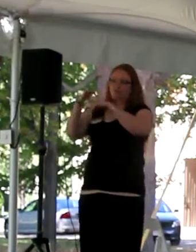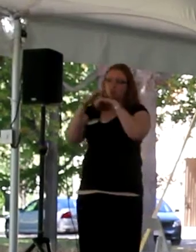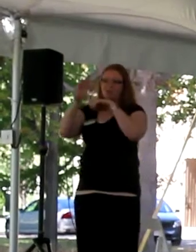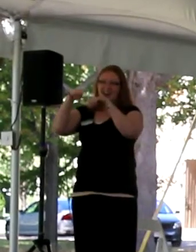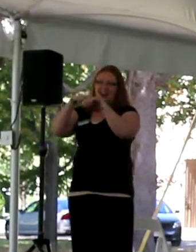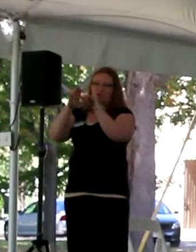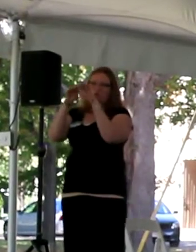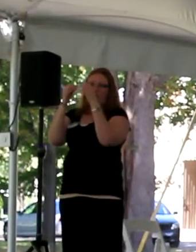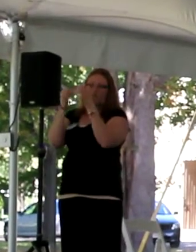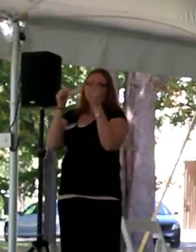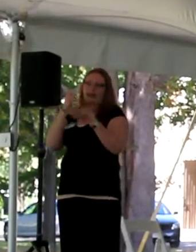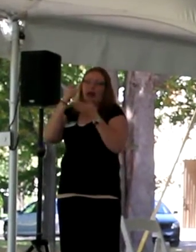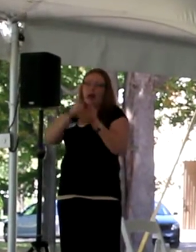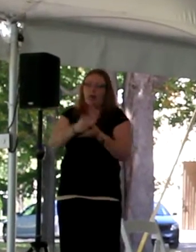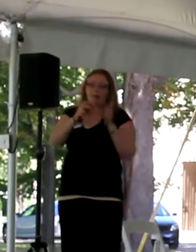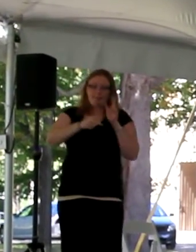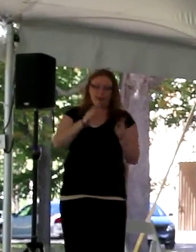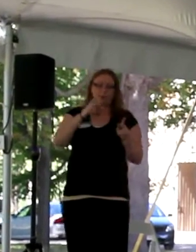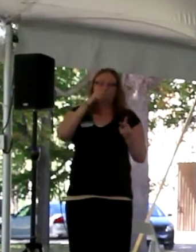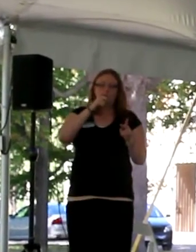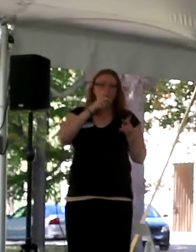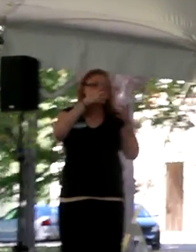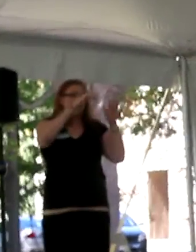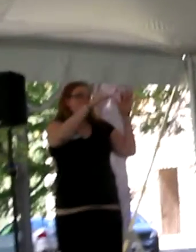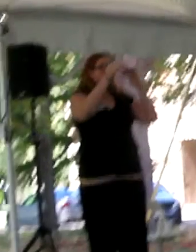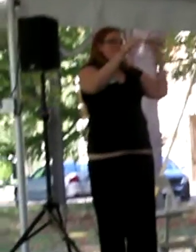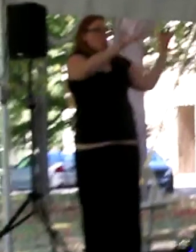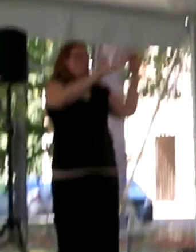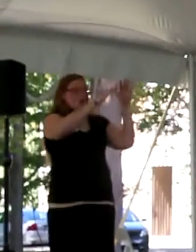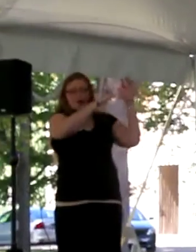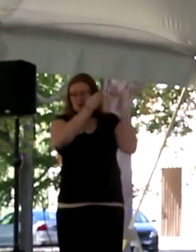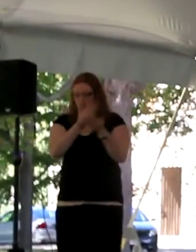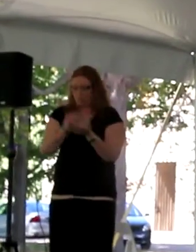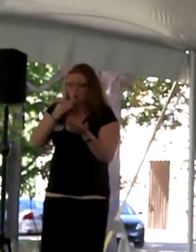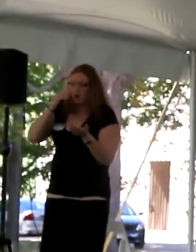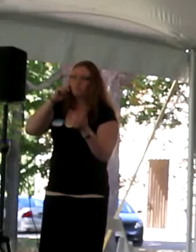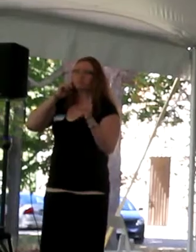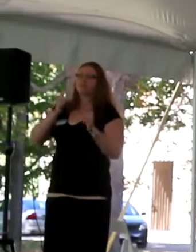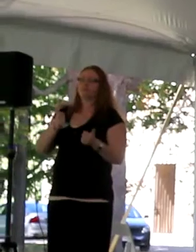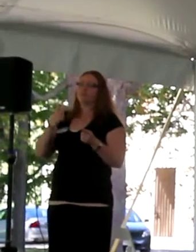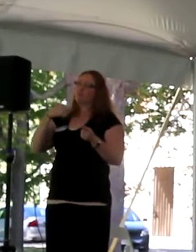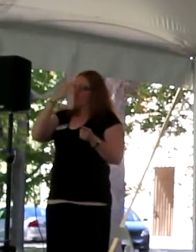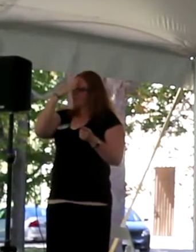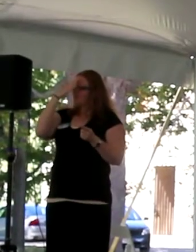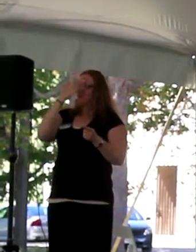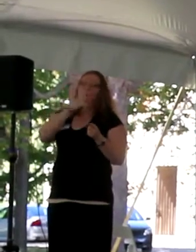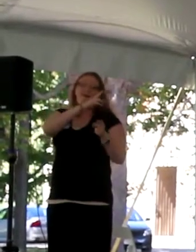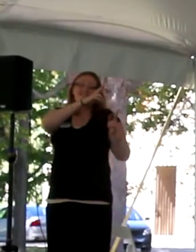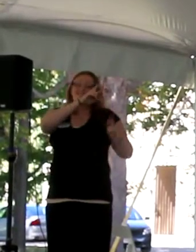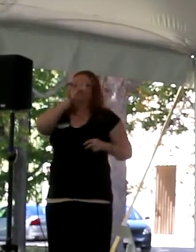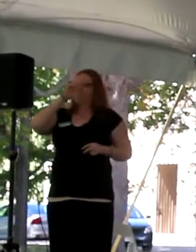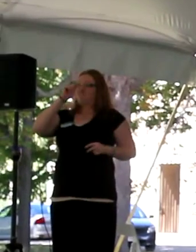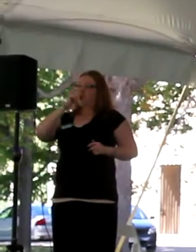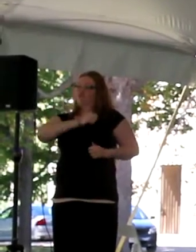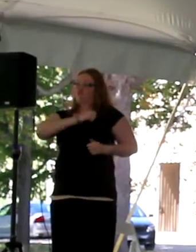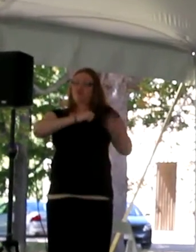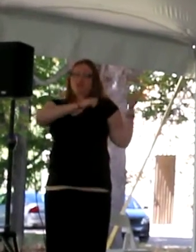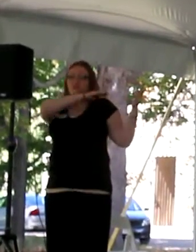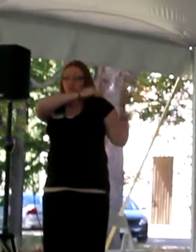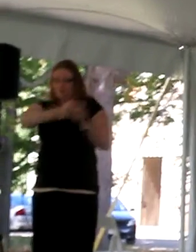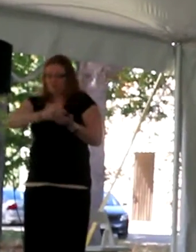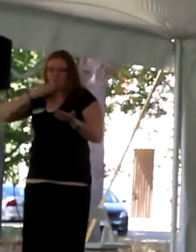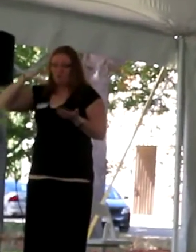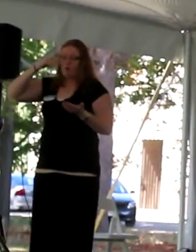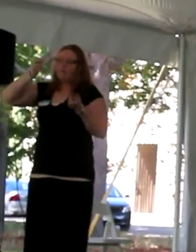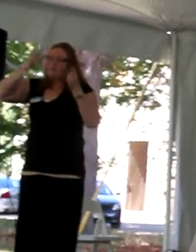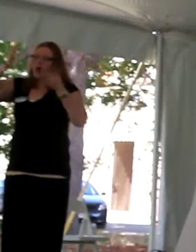that can help returning war veterans who come home with hearing loss. And we know that our veterans are coming home with many, many other